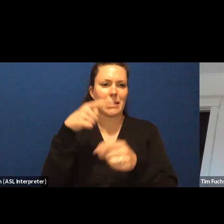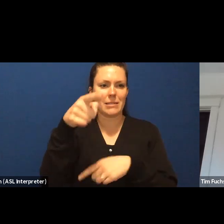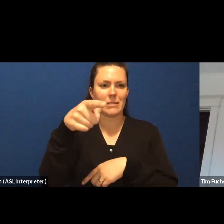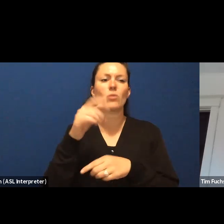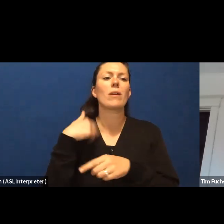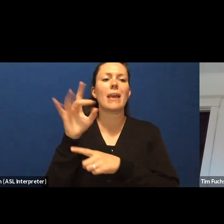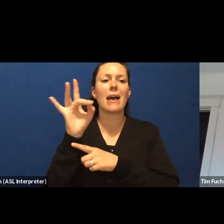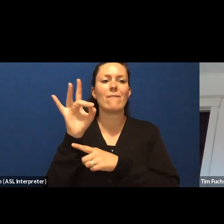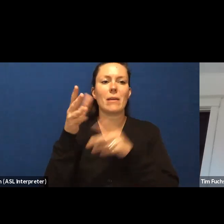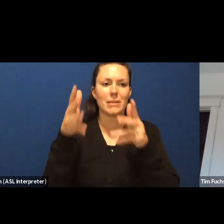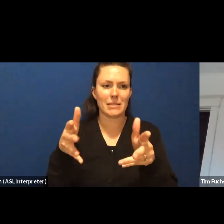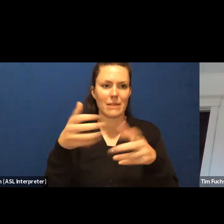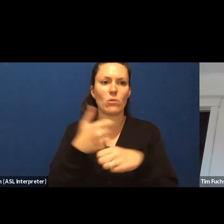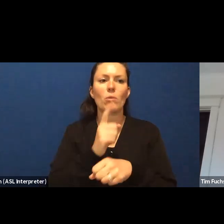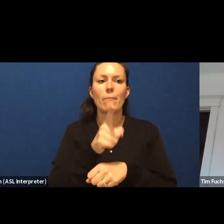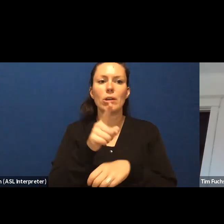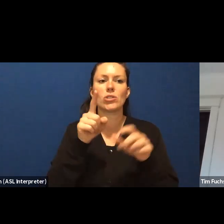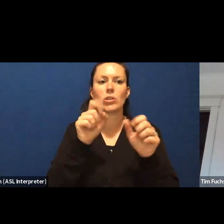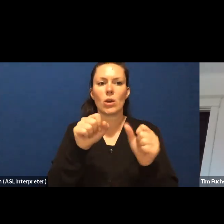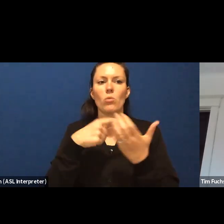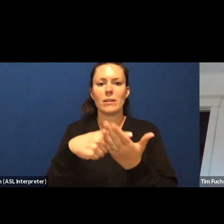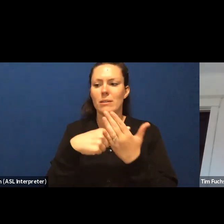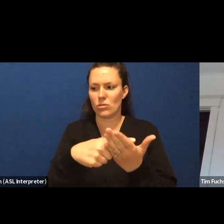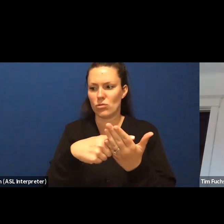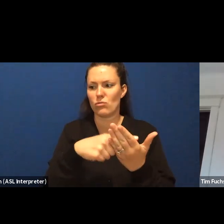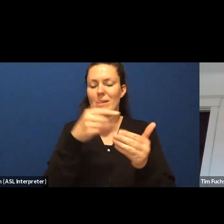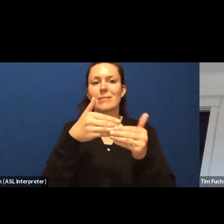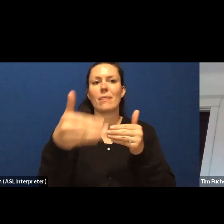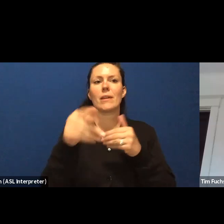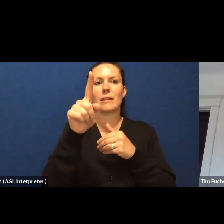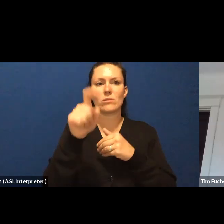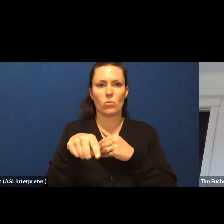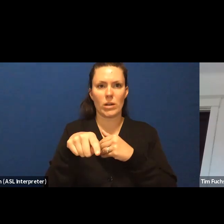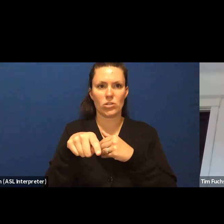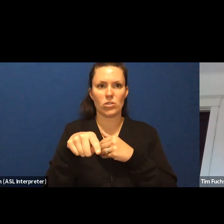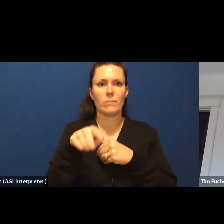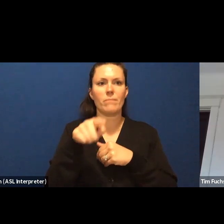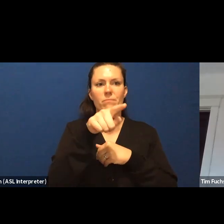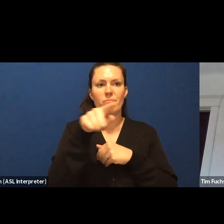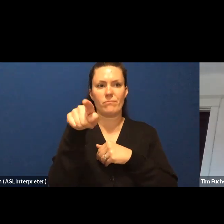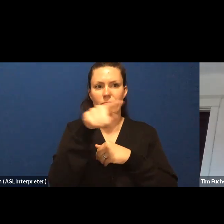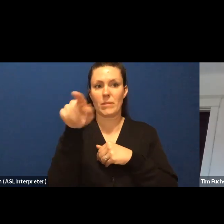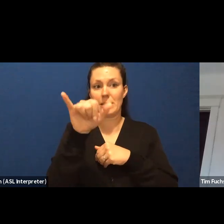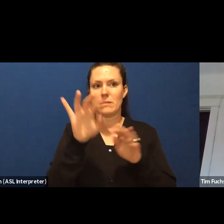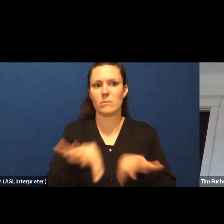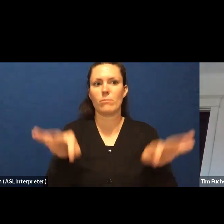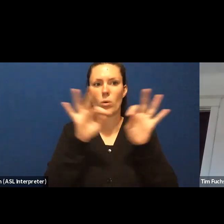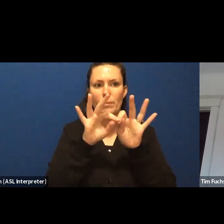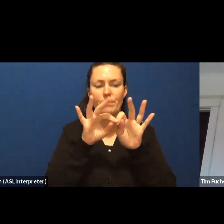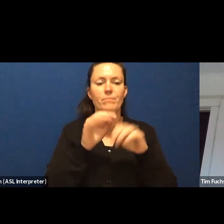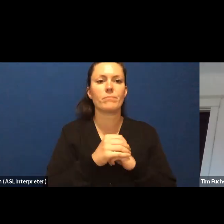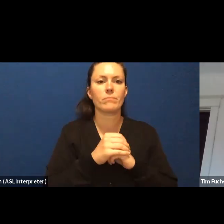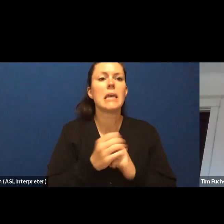minutes left. I want to make sure that we're able to address this next question, which is important, and then as many of